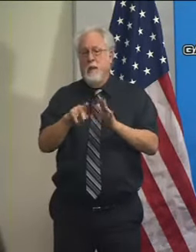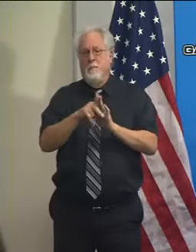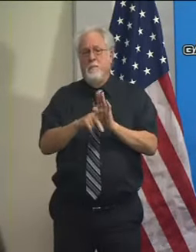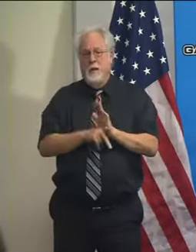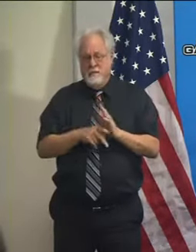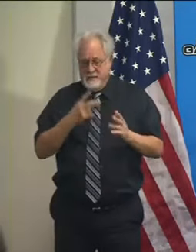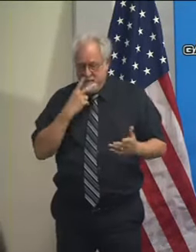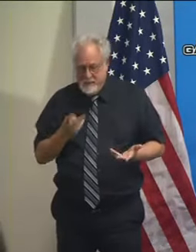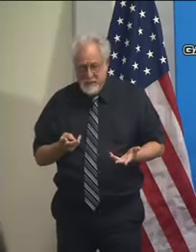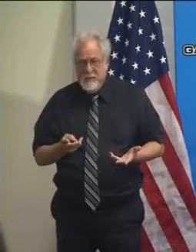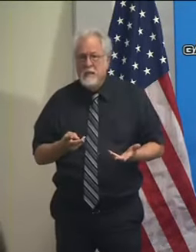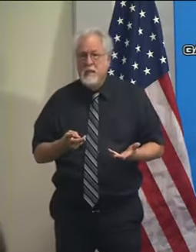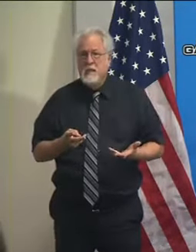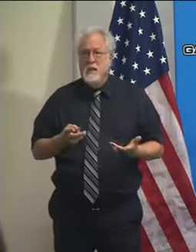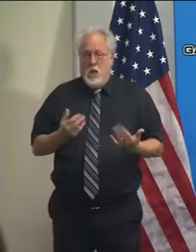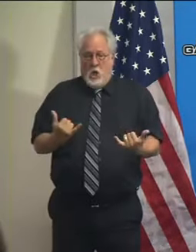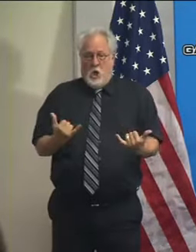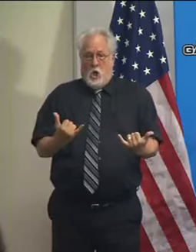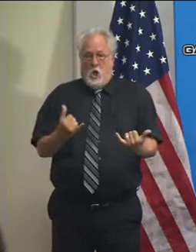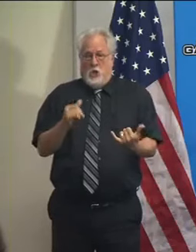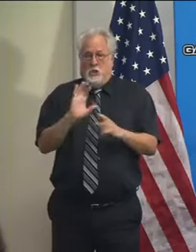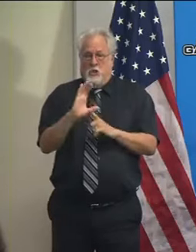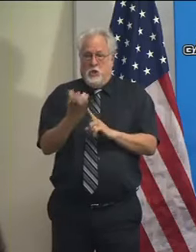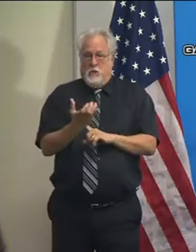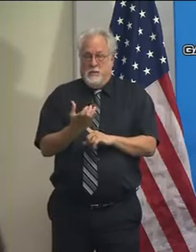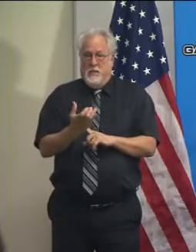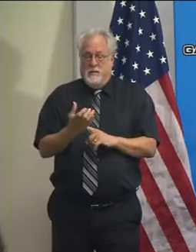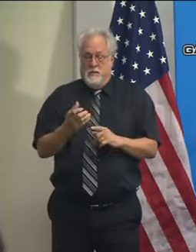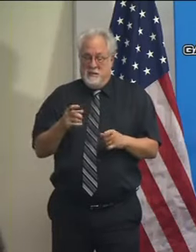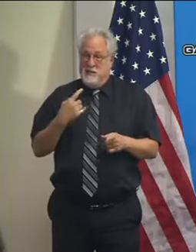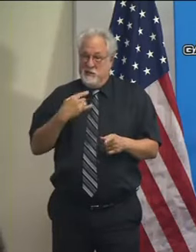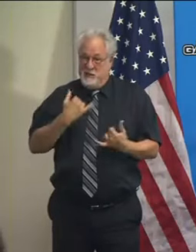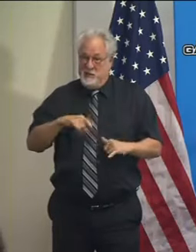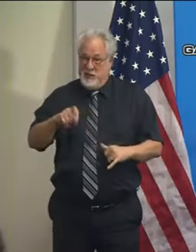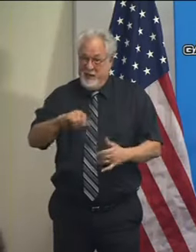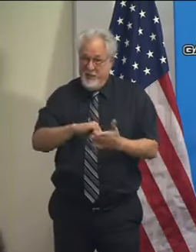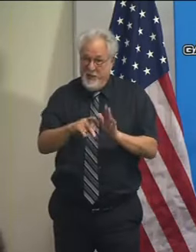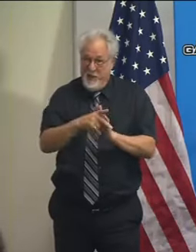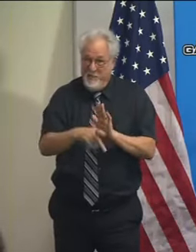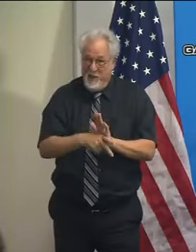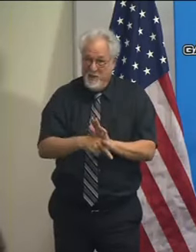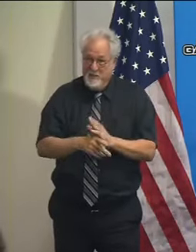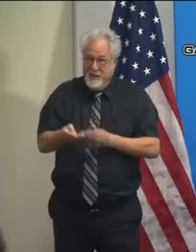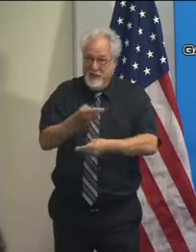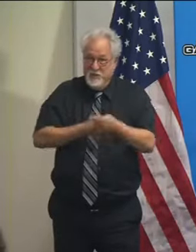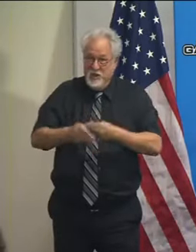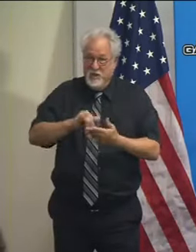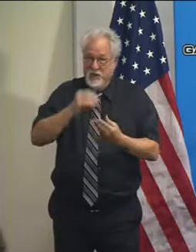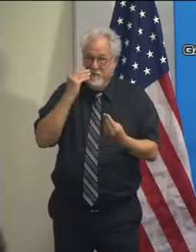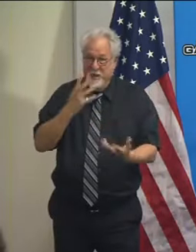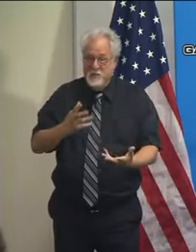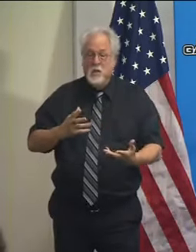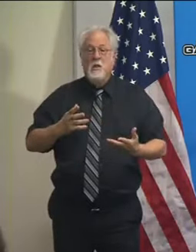to see whether current circumstances continue to warrant us exchanging that information. And